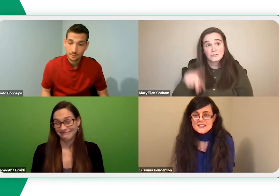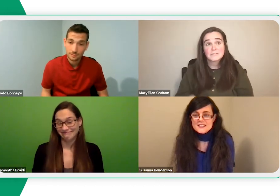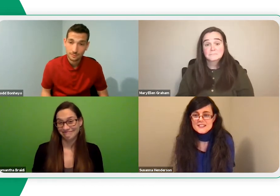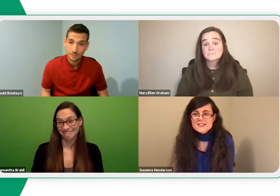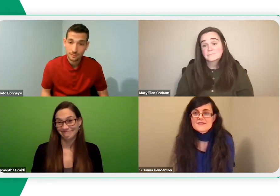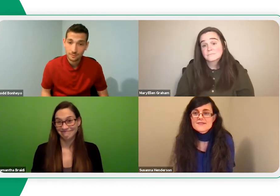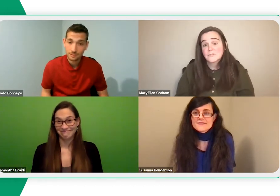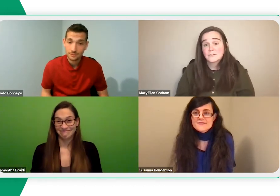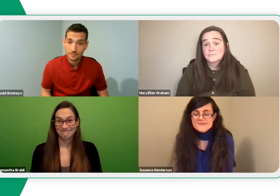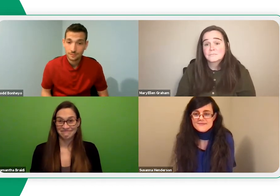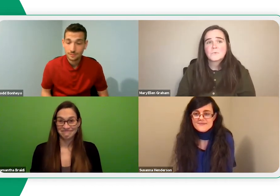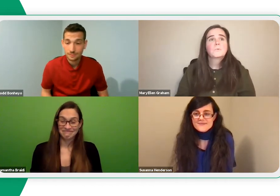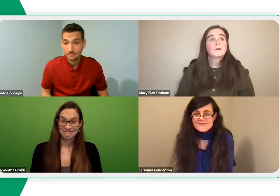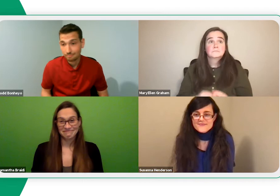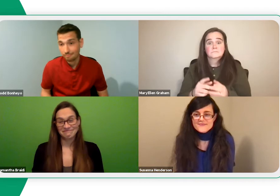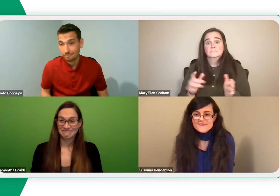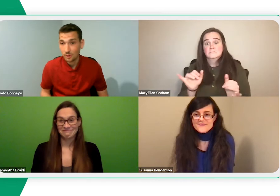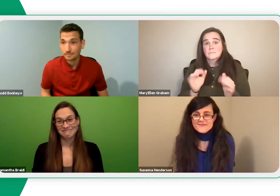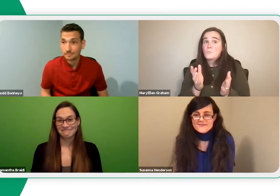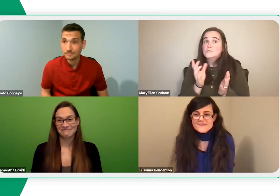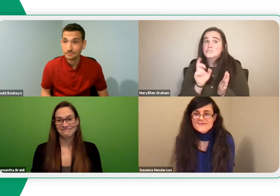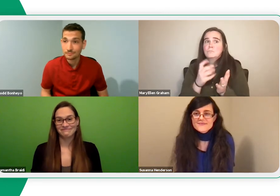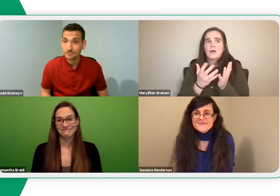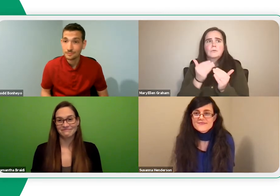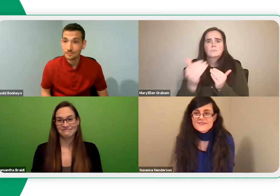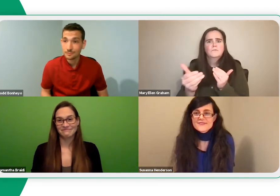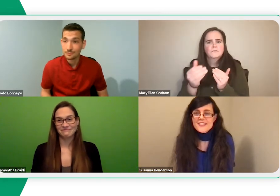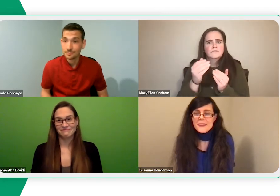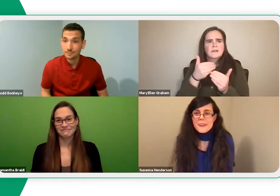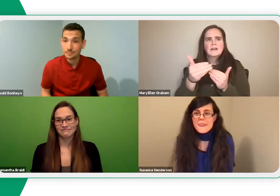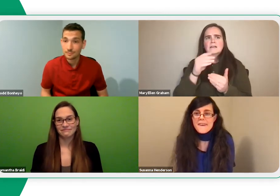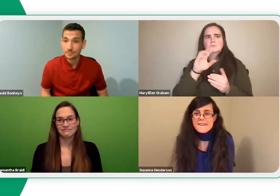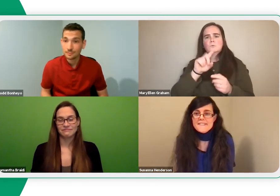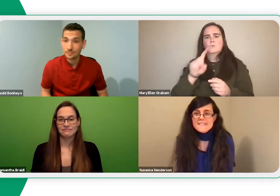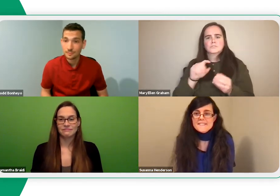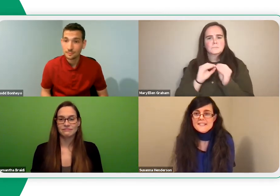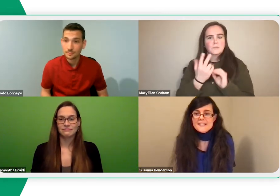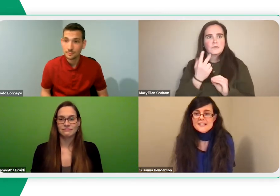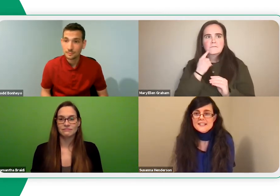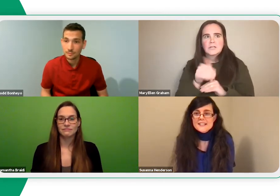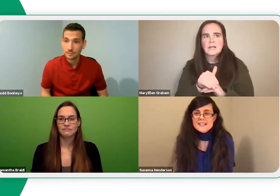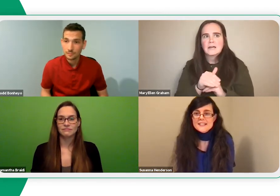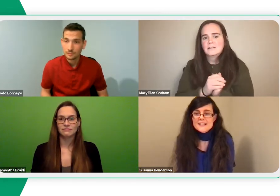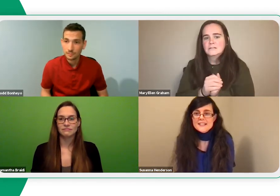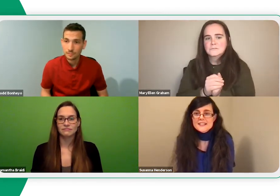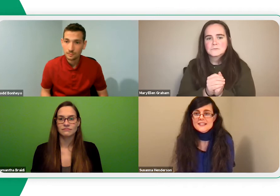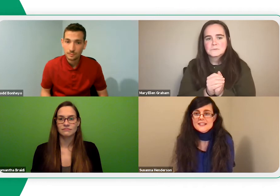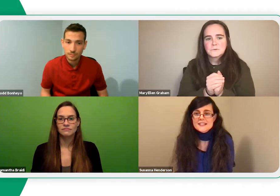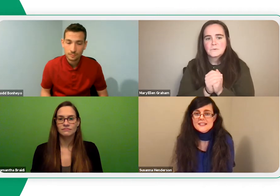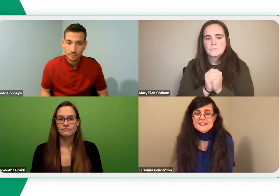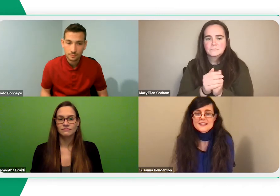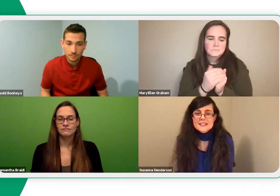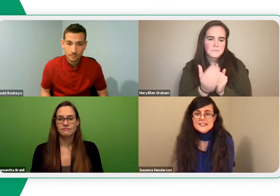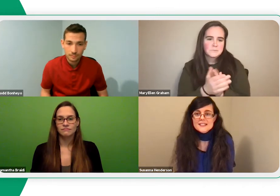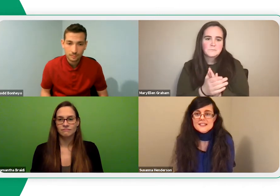currently for our generation. This is Todd. That's really interesting. Mary Ellen says, yeah, I would agree with that. But we